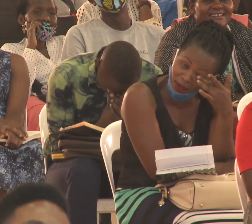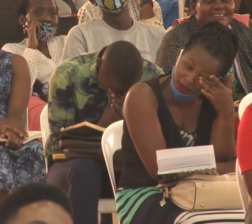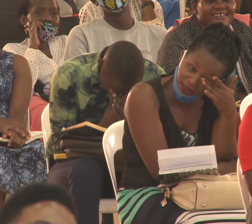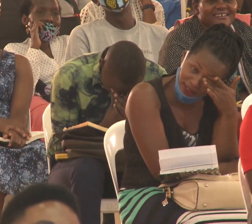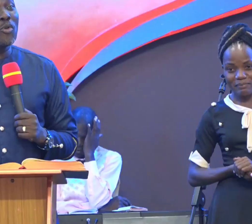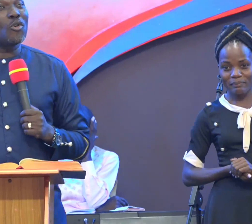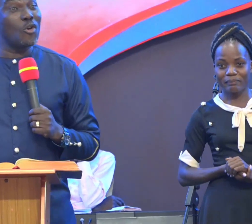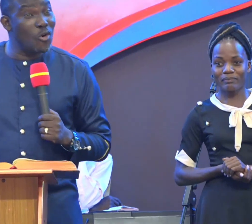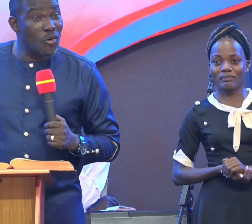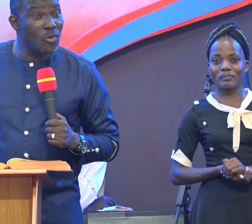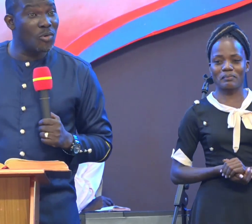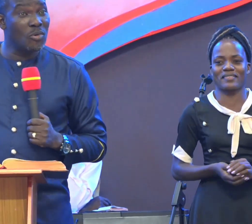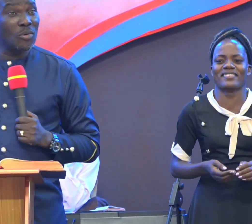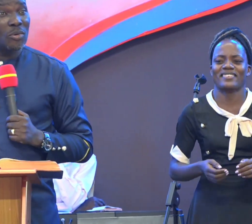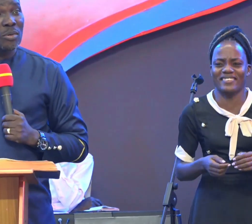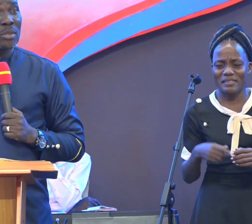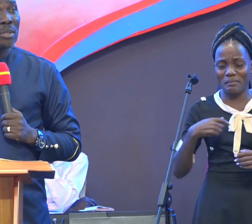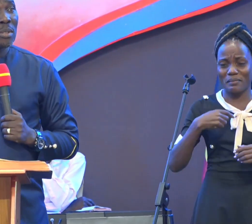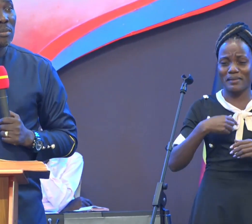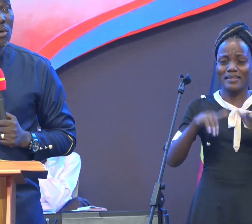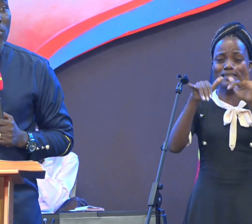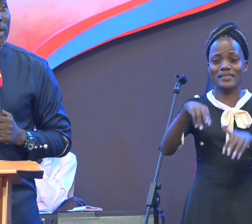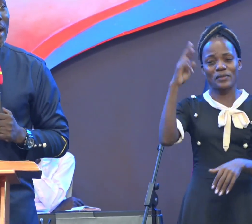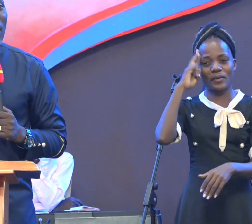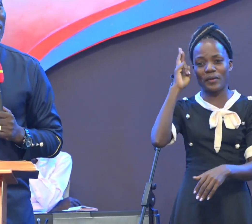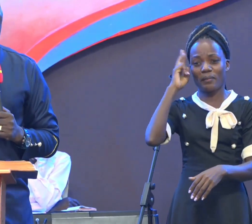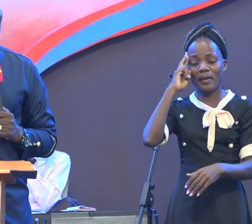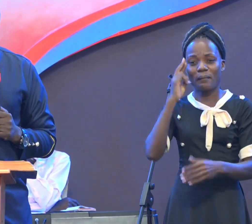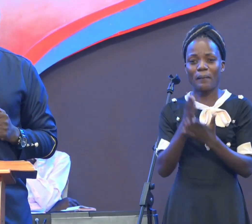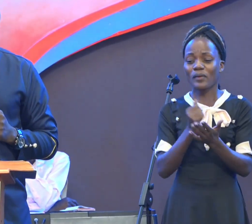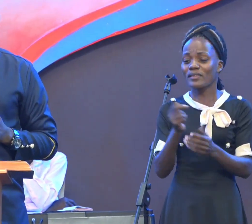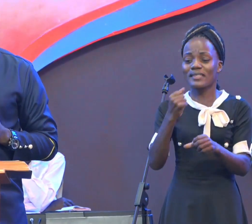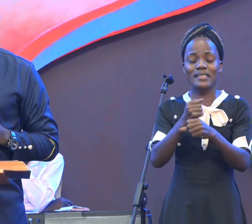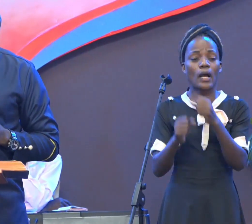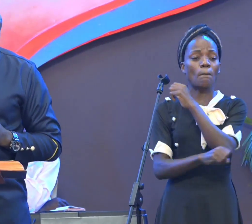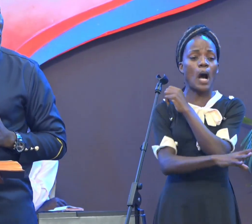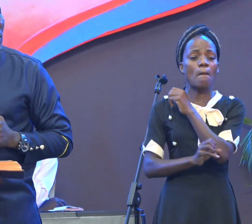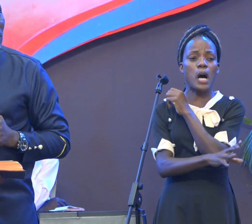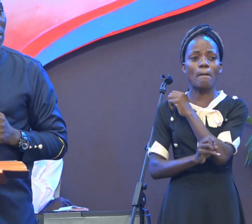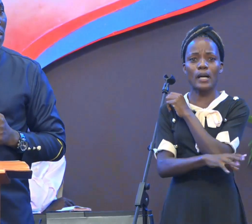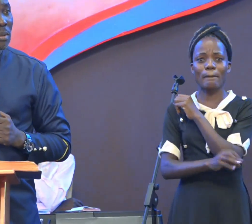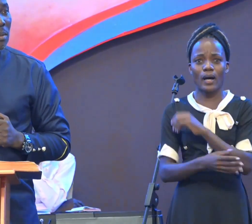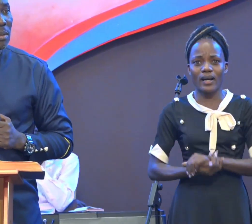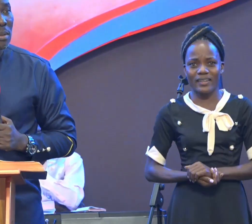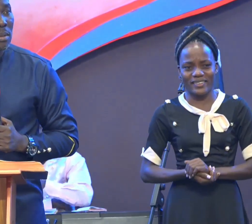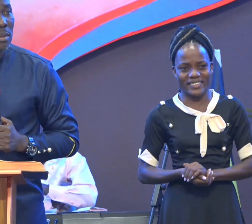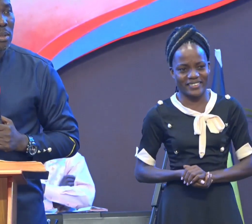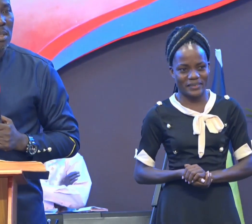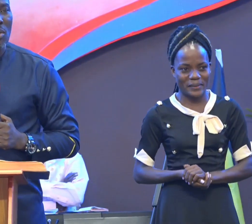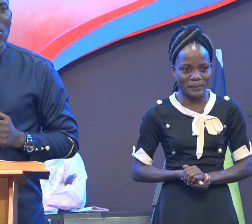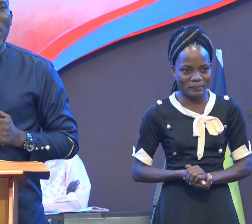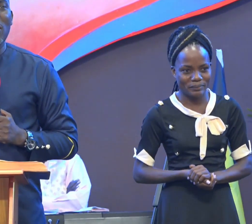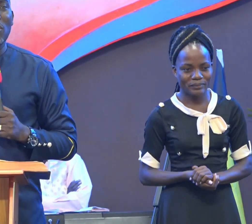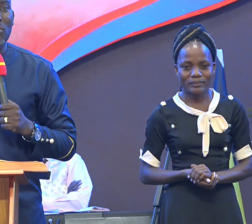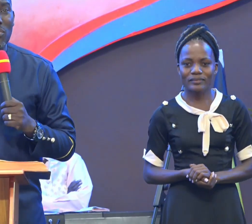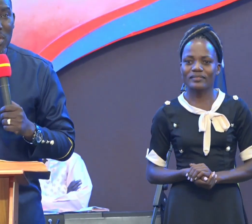Bana ichagenda kubuongo. That went on my mind. And in my preaching you always hear me talk about